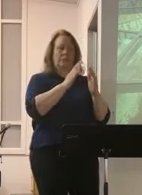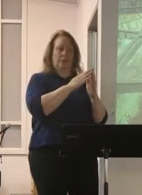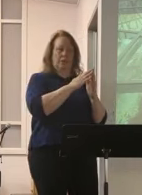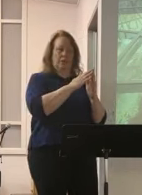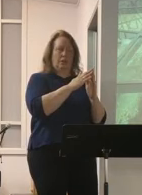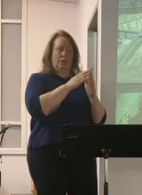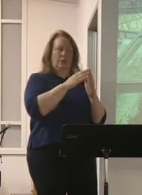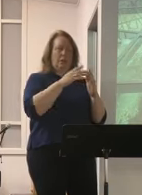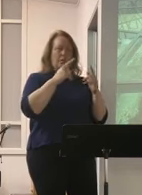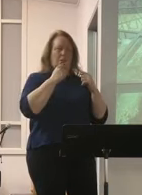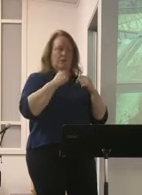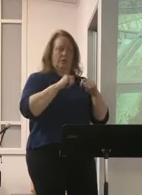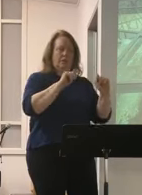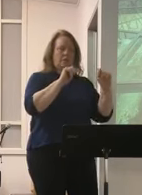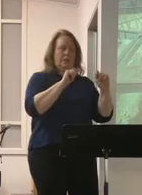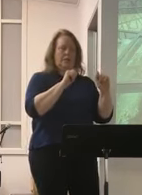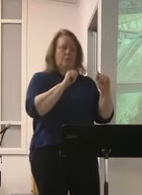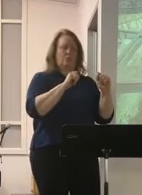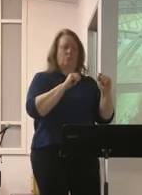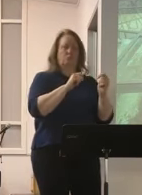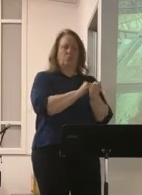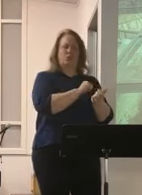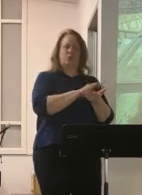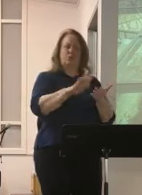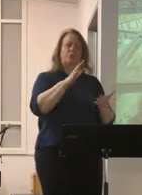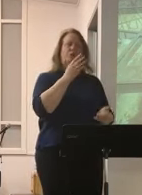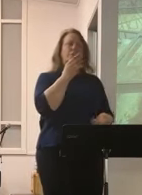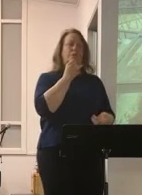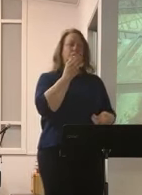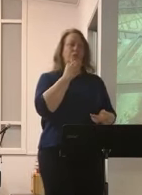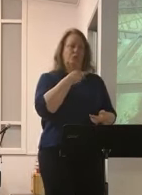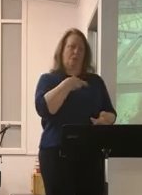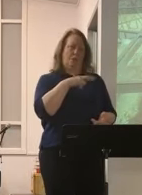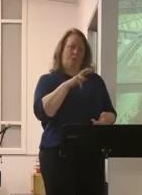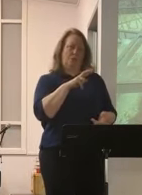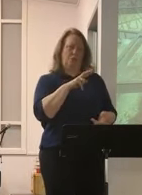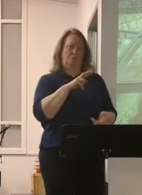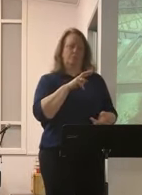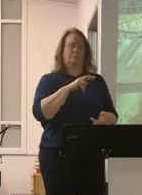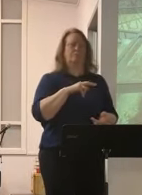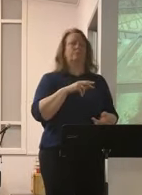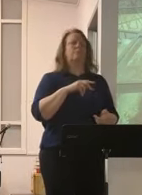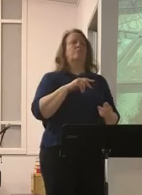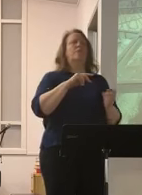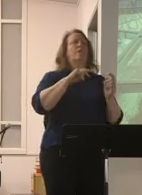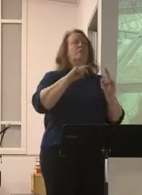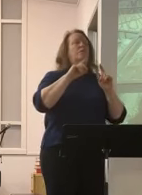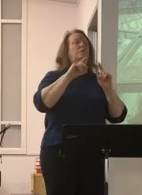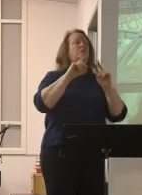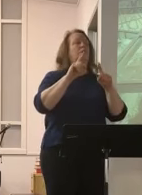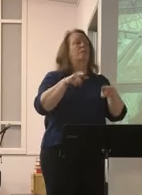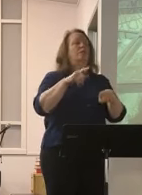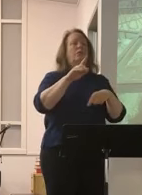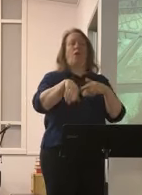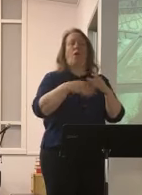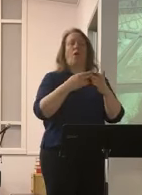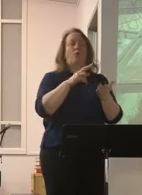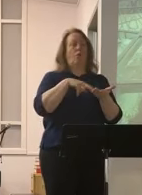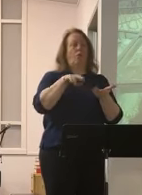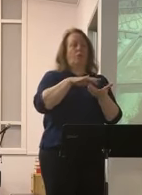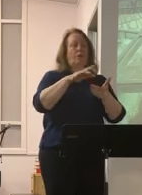rid of the Jewish religion. And so what they did is they went to all the holy sites for the